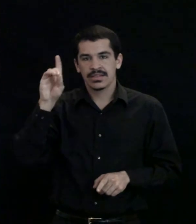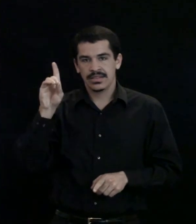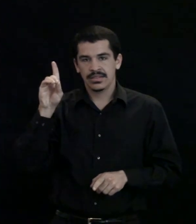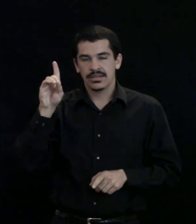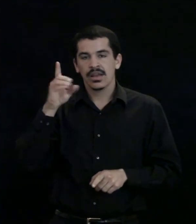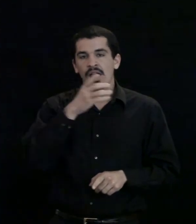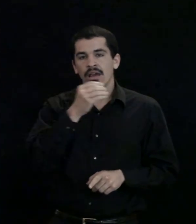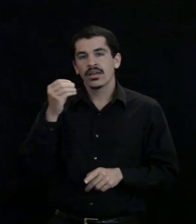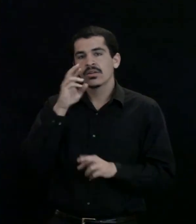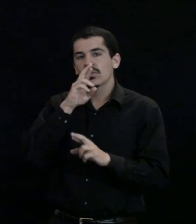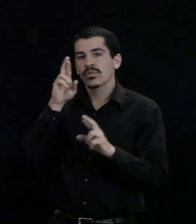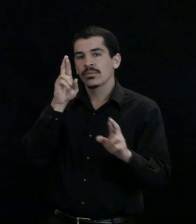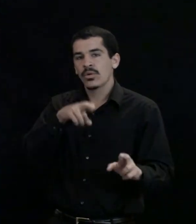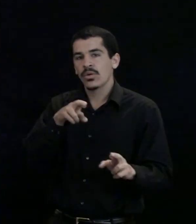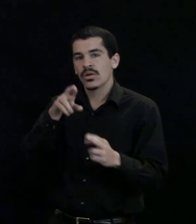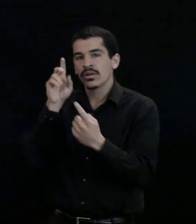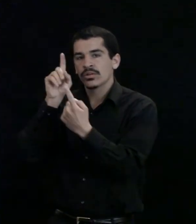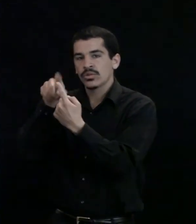Report to